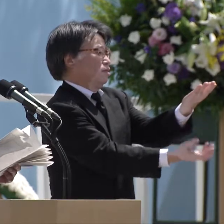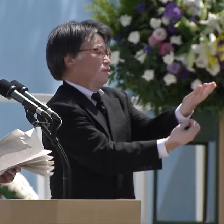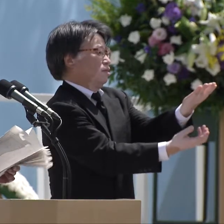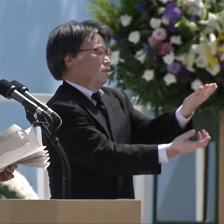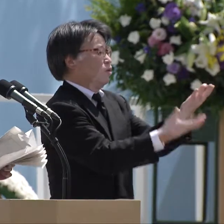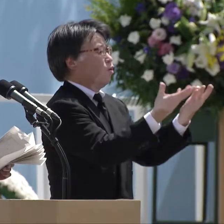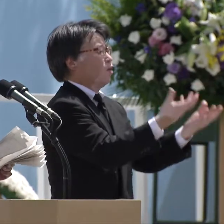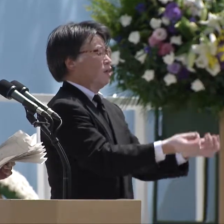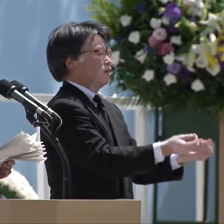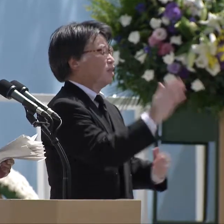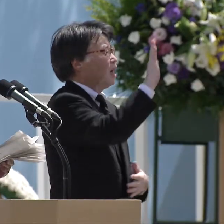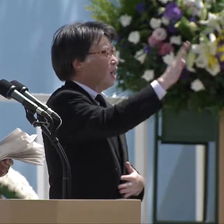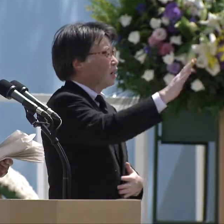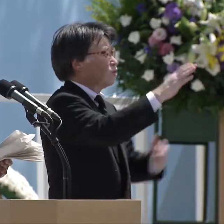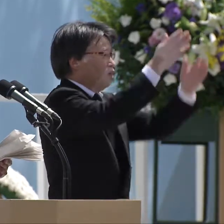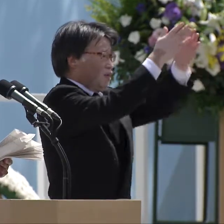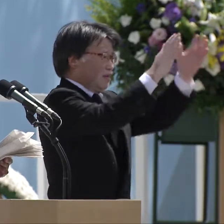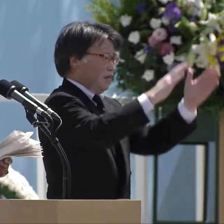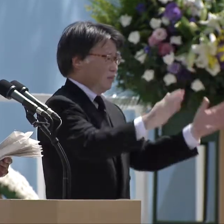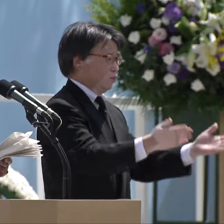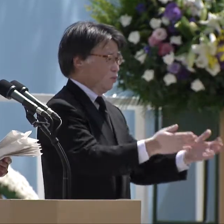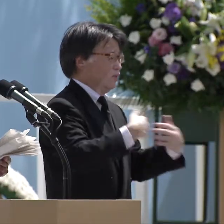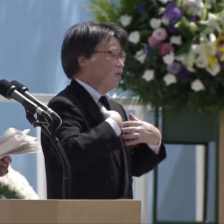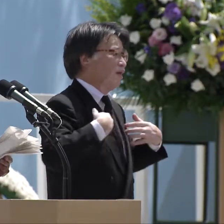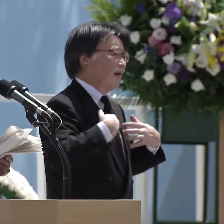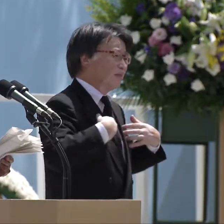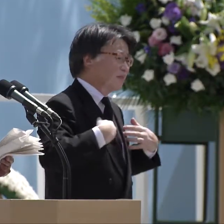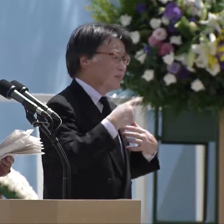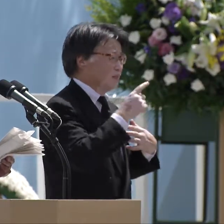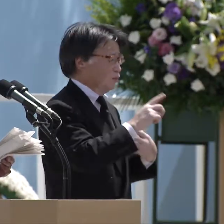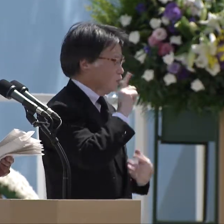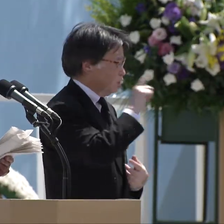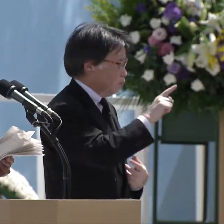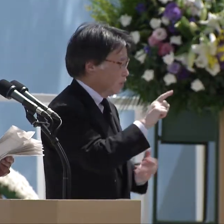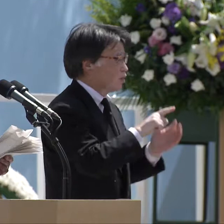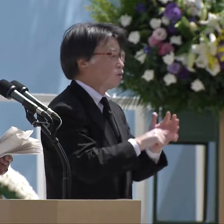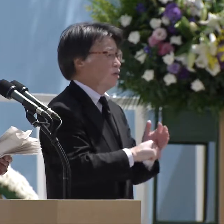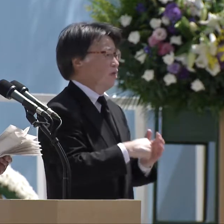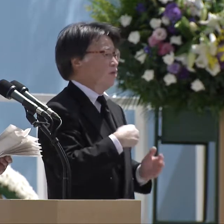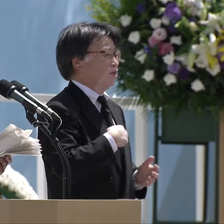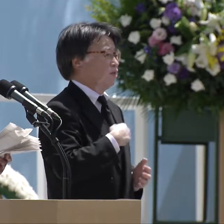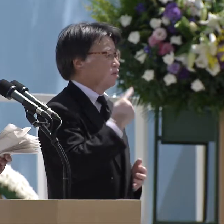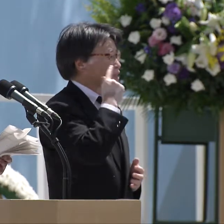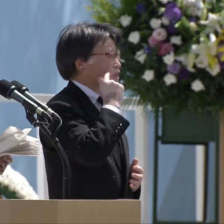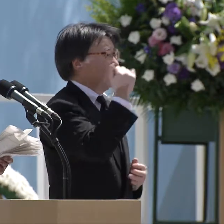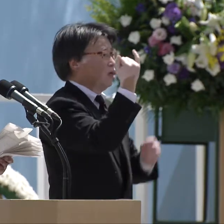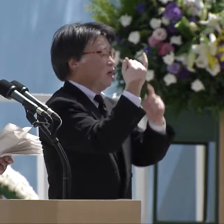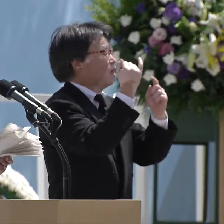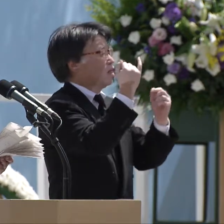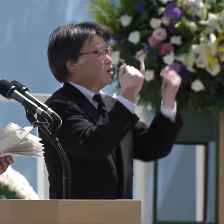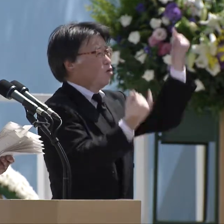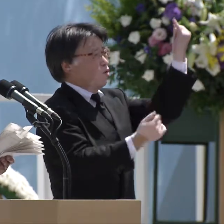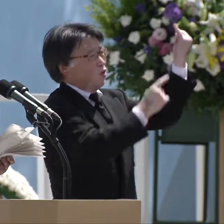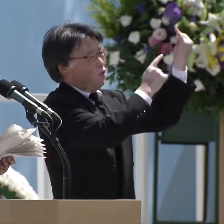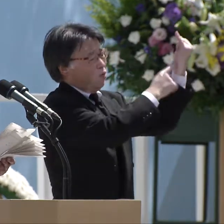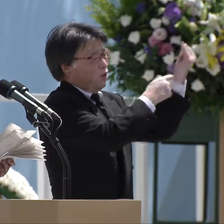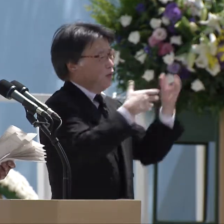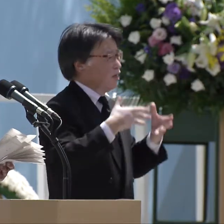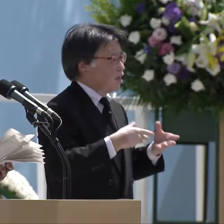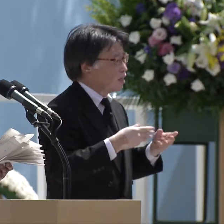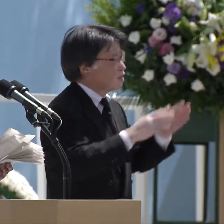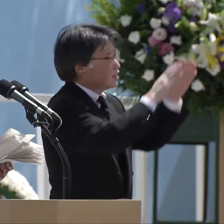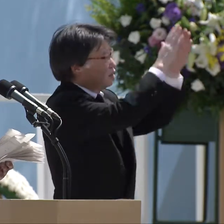had survived the past 3 days on top of a metal seat. Seeing the bones which retained their human